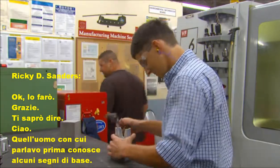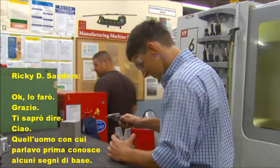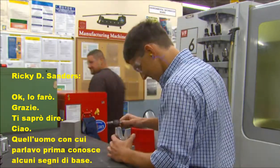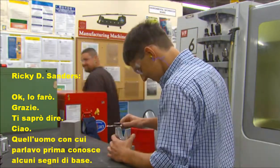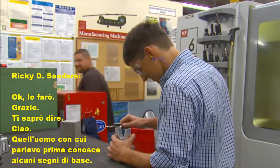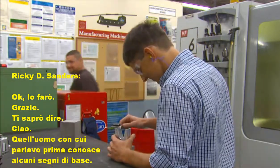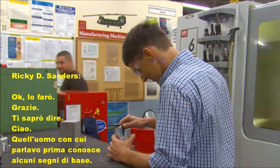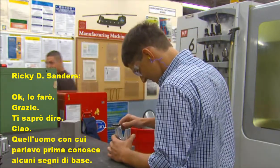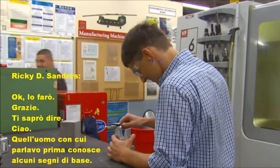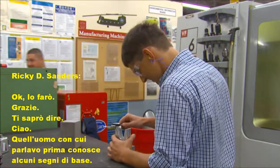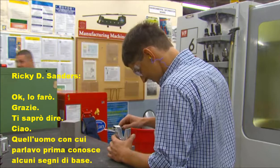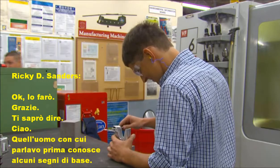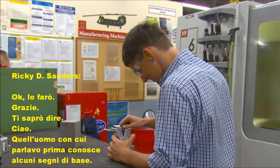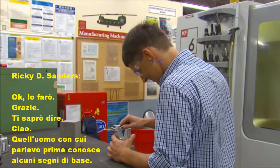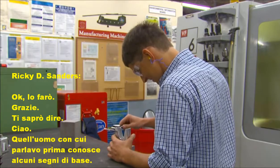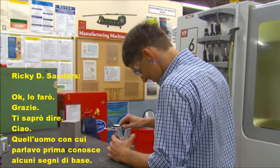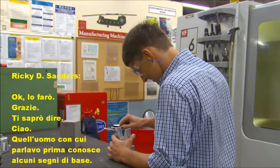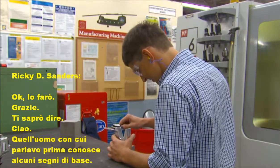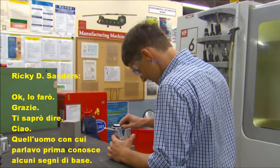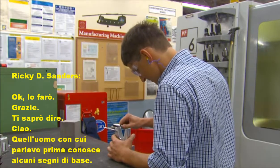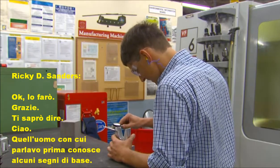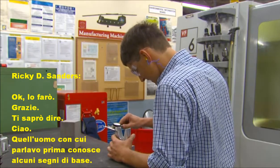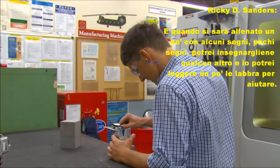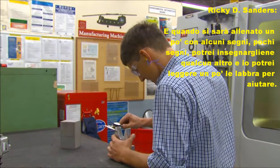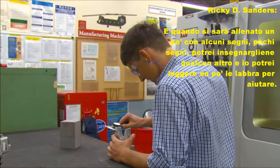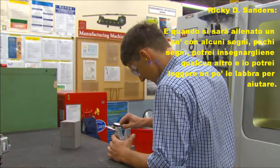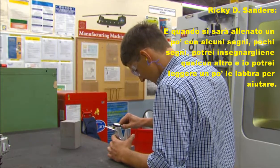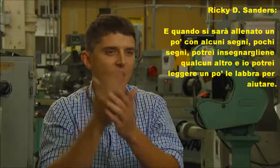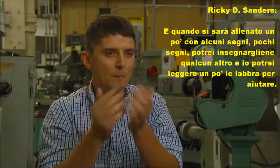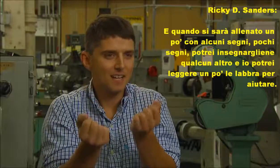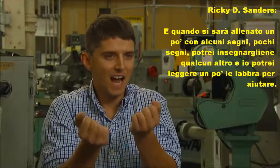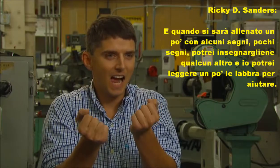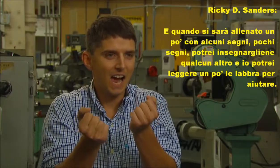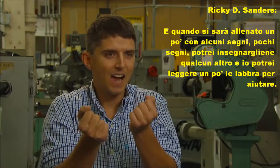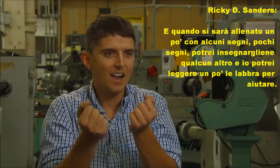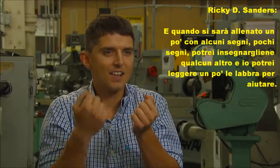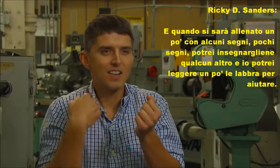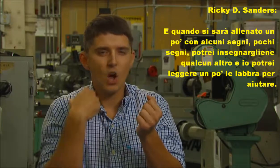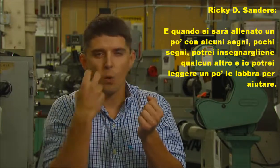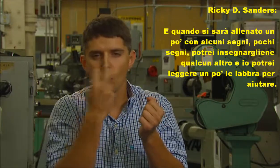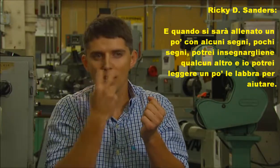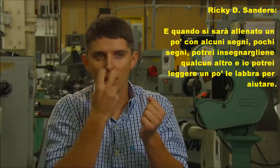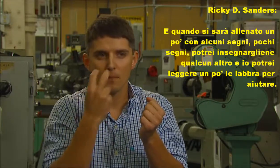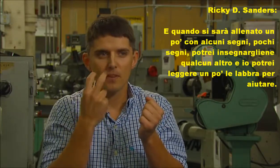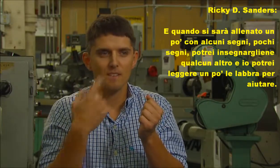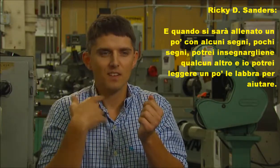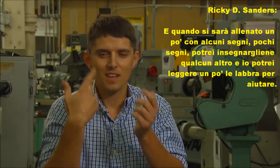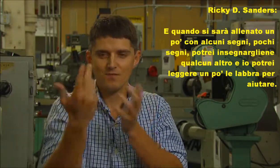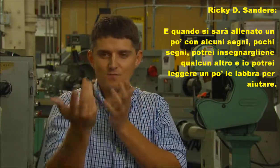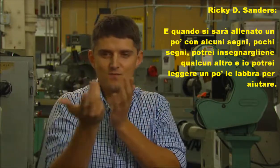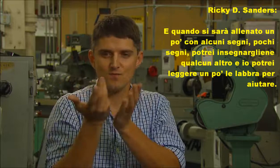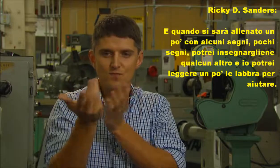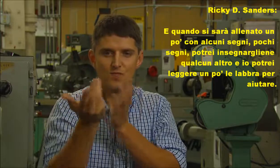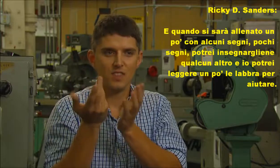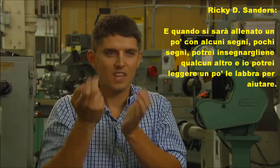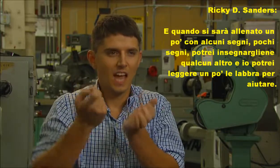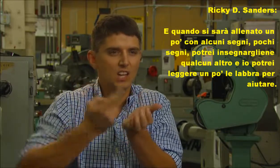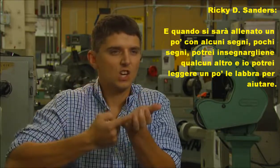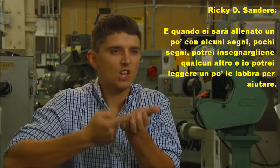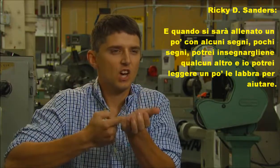I was talking with before knows a few basic signs. And when he got warmed up to a little bit of that, signs, a few signs, I could teach him